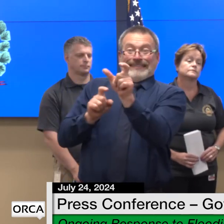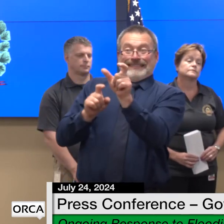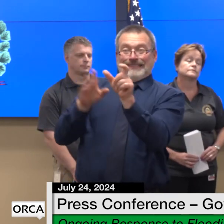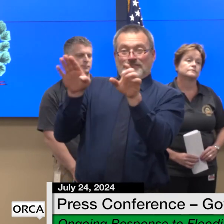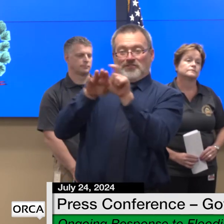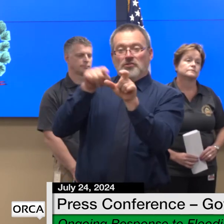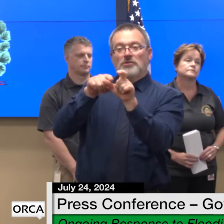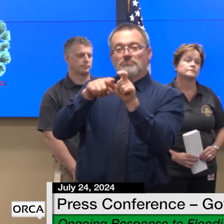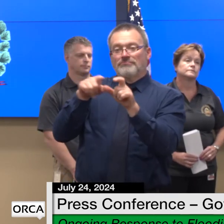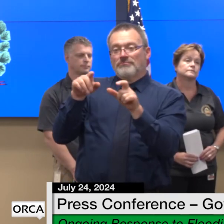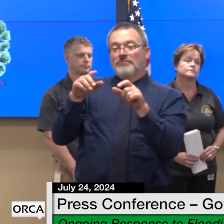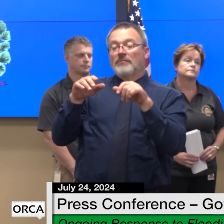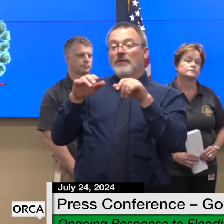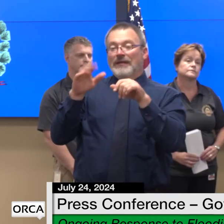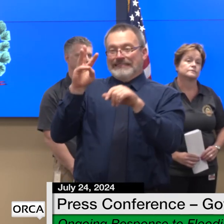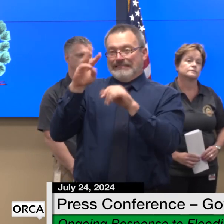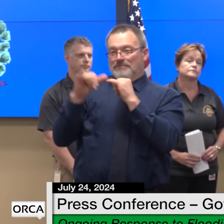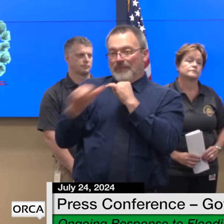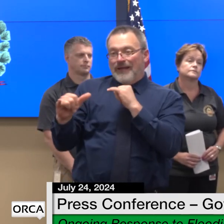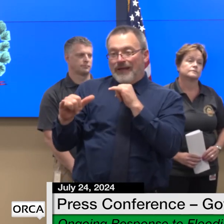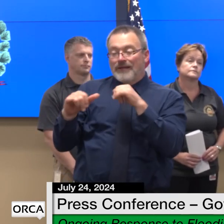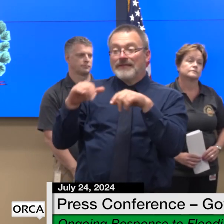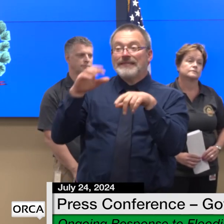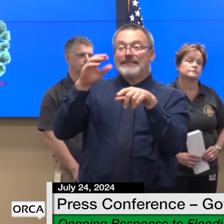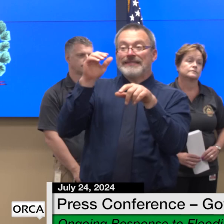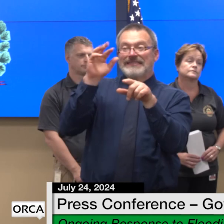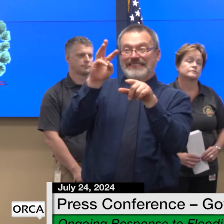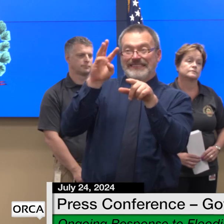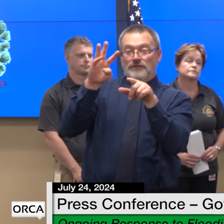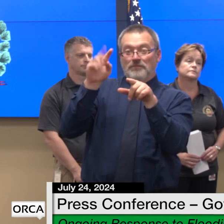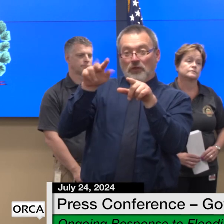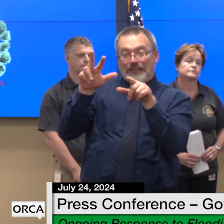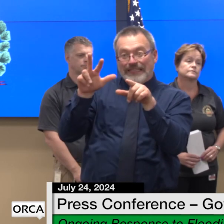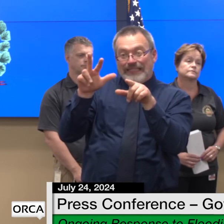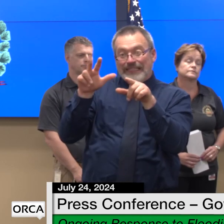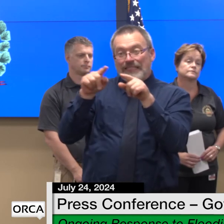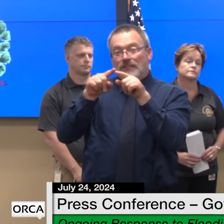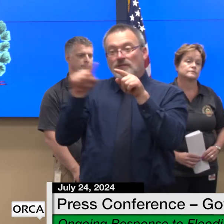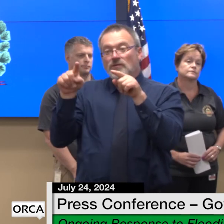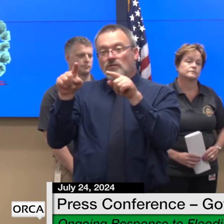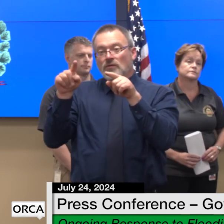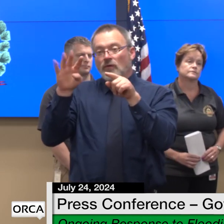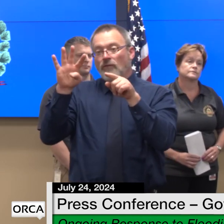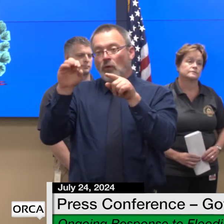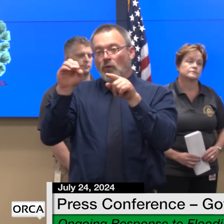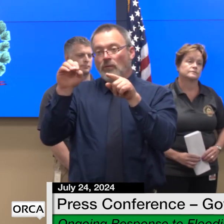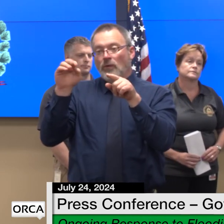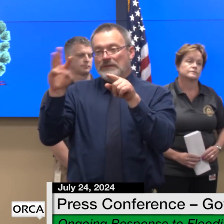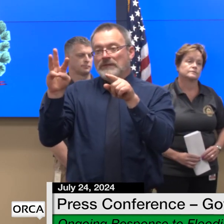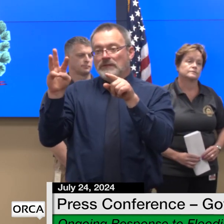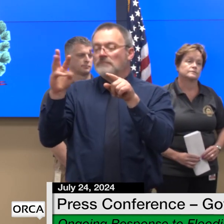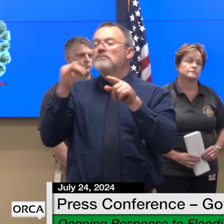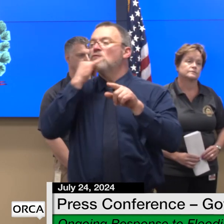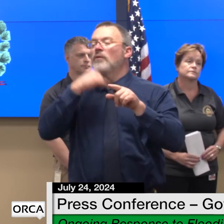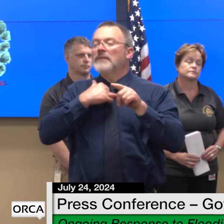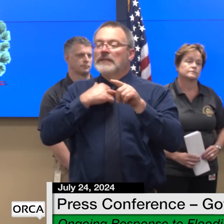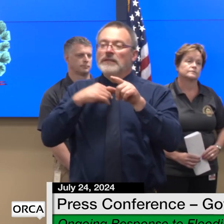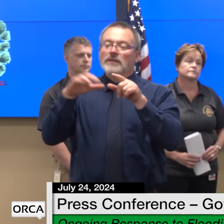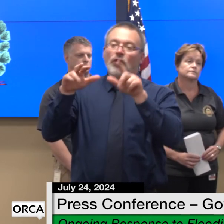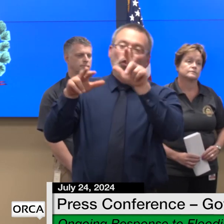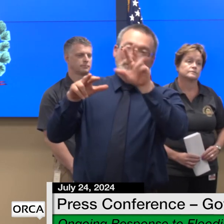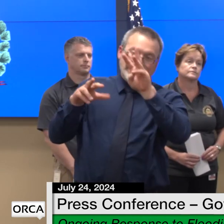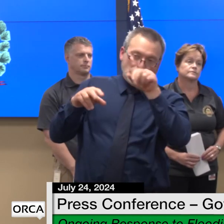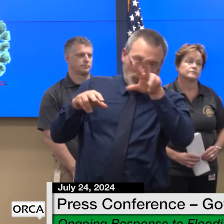is milepost 13.3 to milepost 40.6. This is the Hardwick